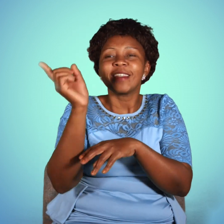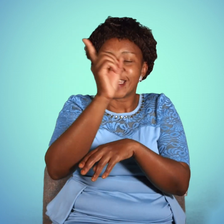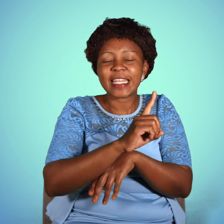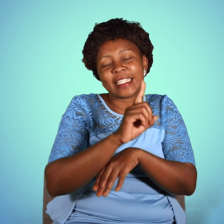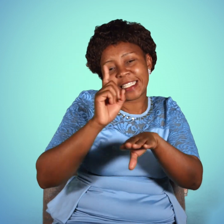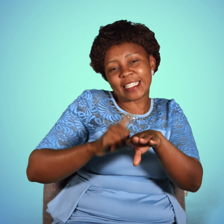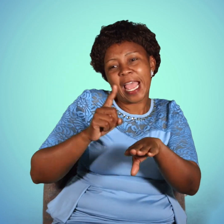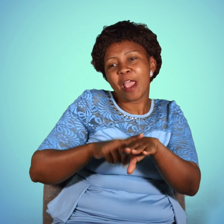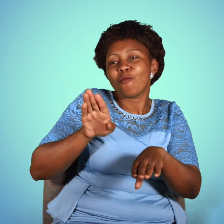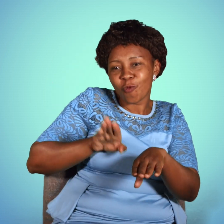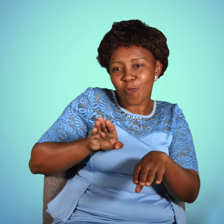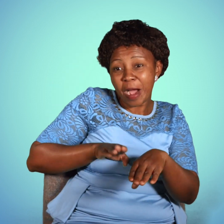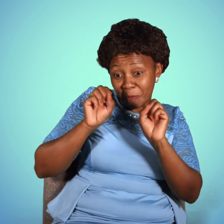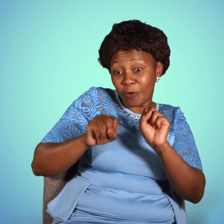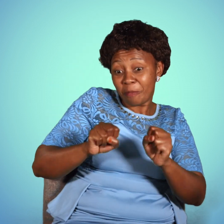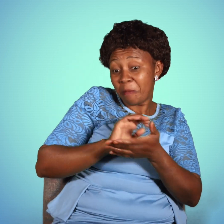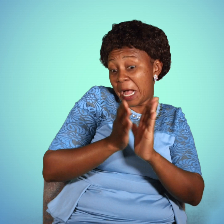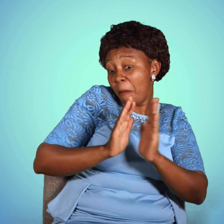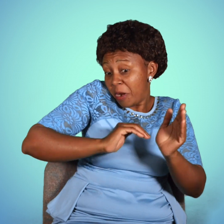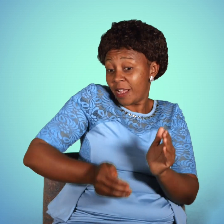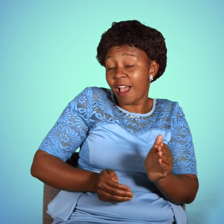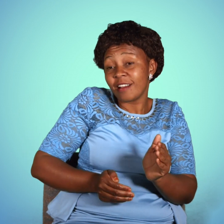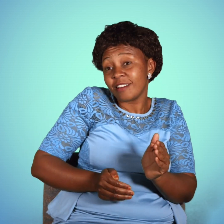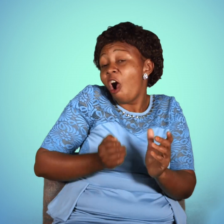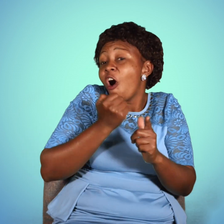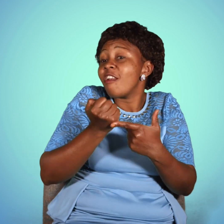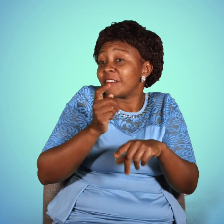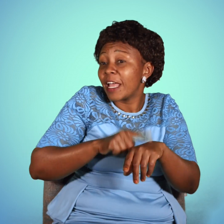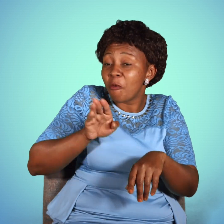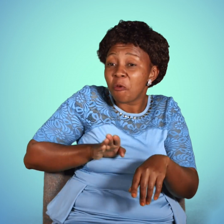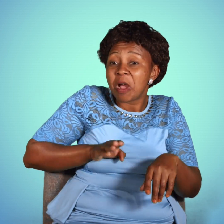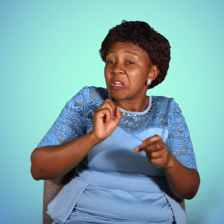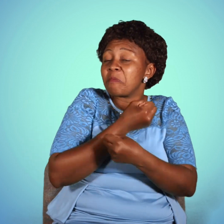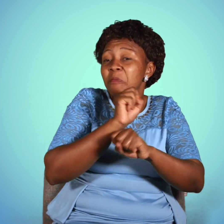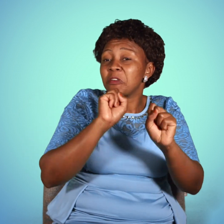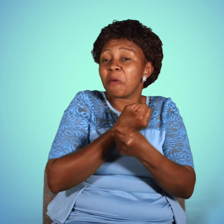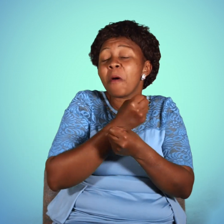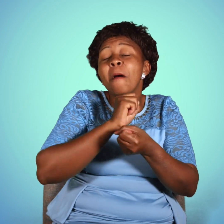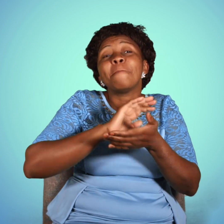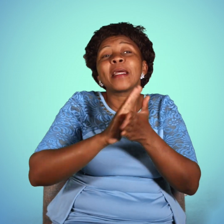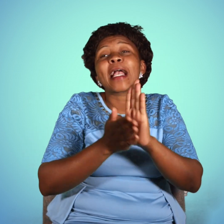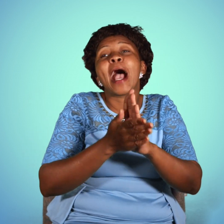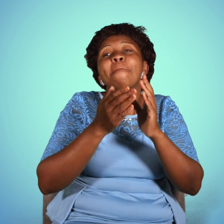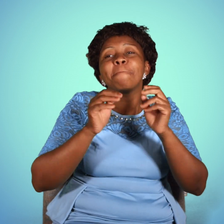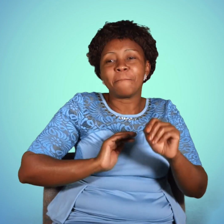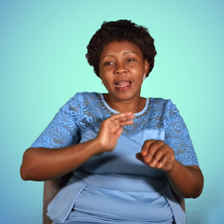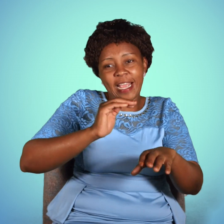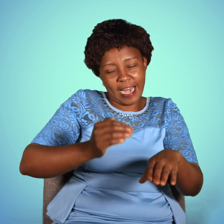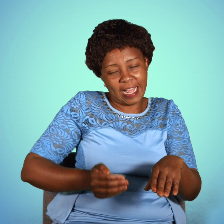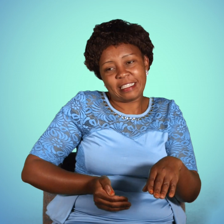the days when a woman is fertile and can get pregnant and the days when a woman is not fertile and cannot